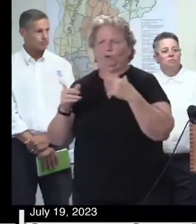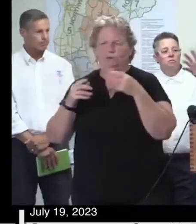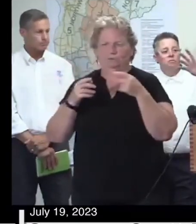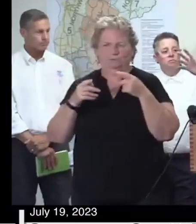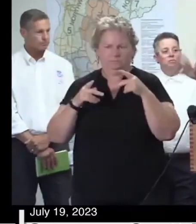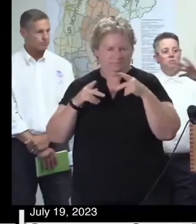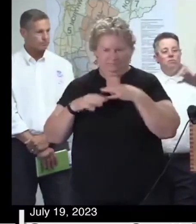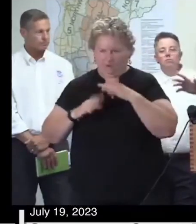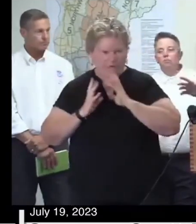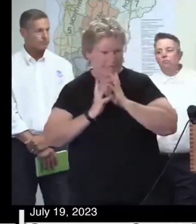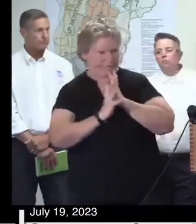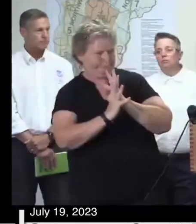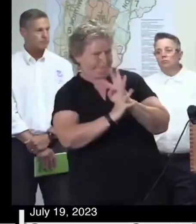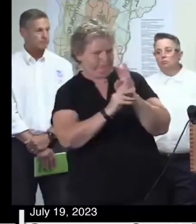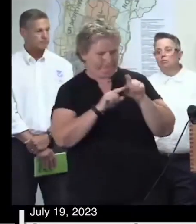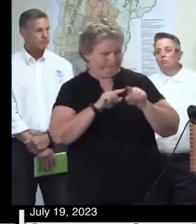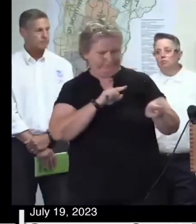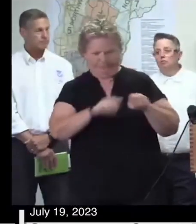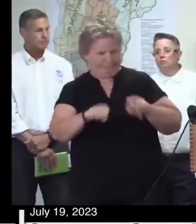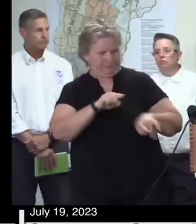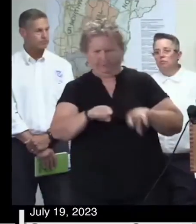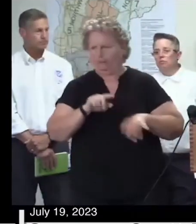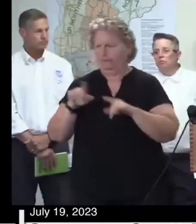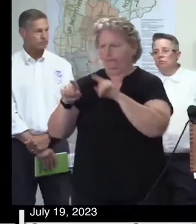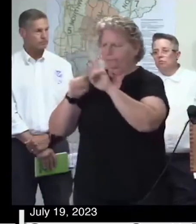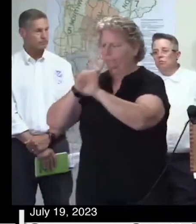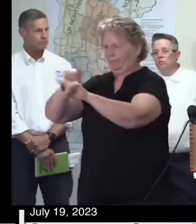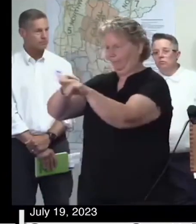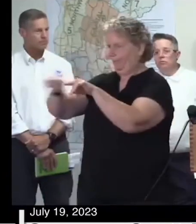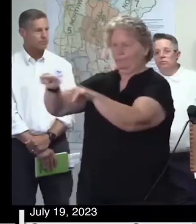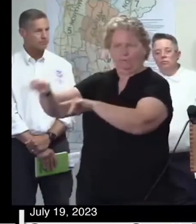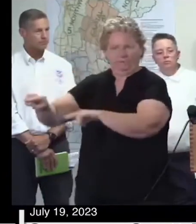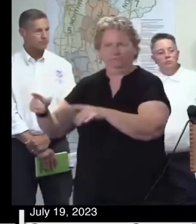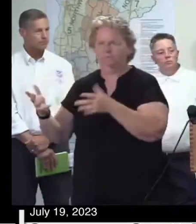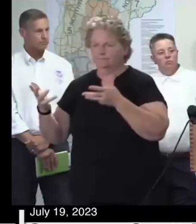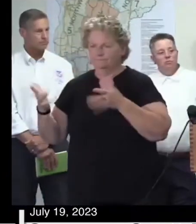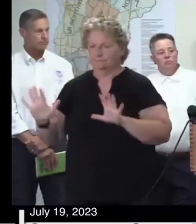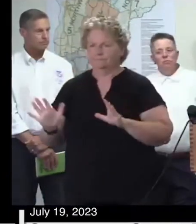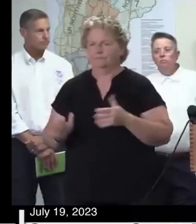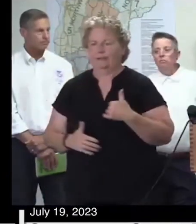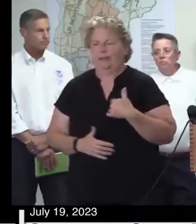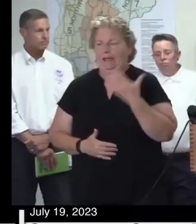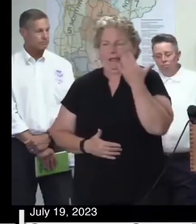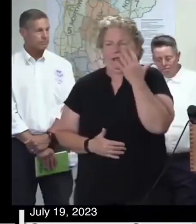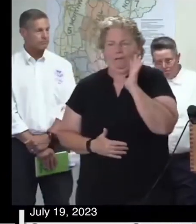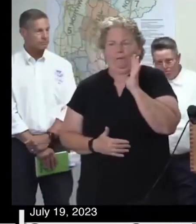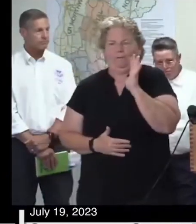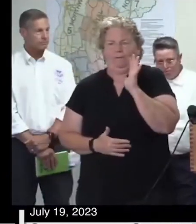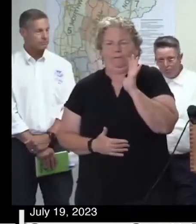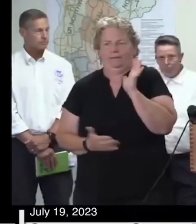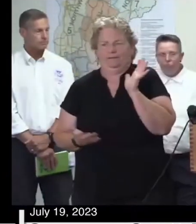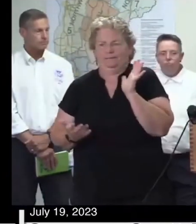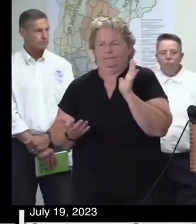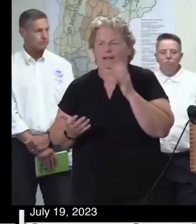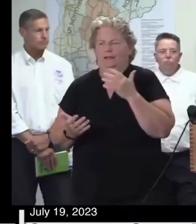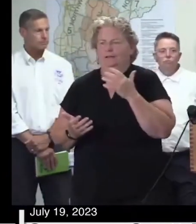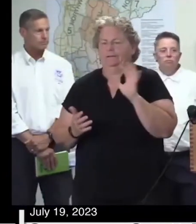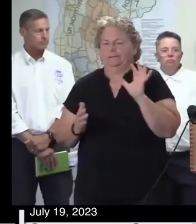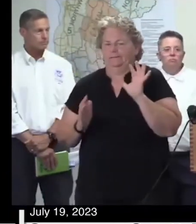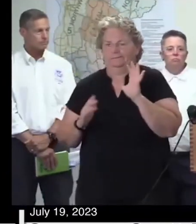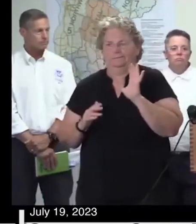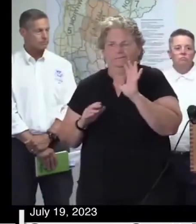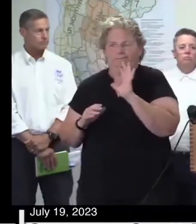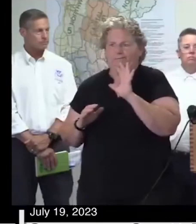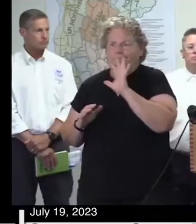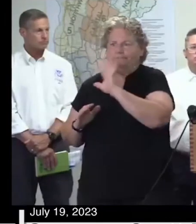to volunteer organizations communications looks like. I'm sure it is different community to community. But I can tell you